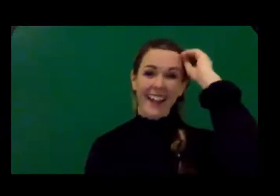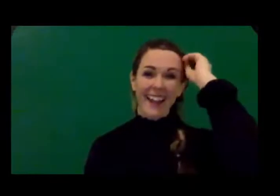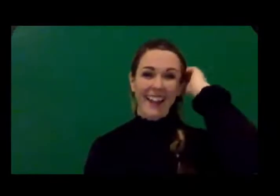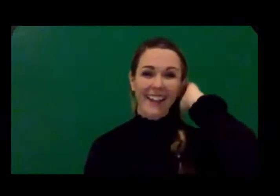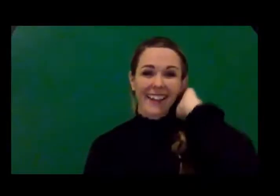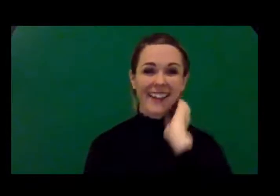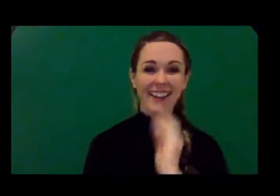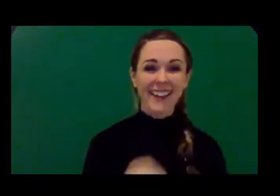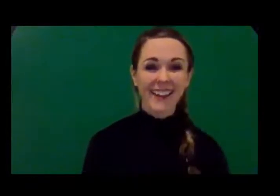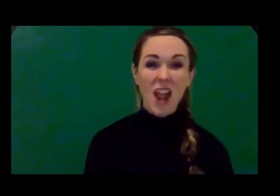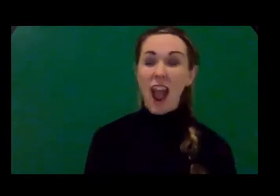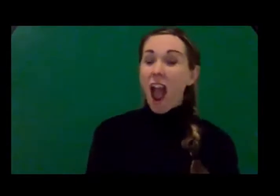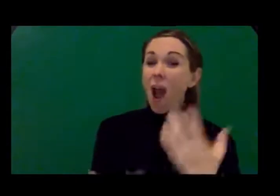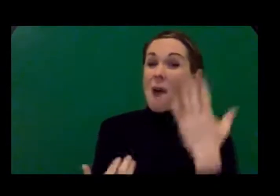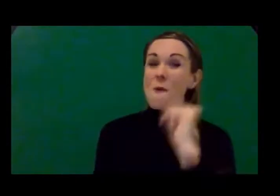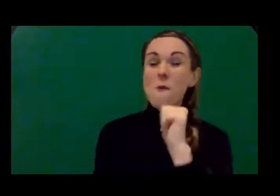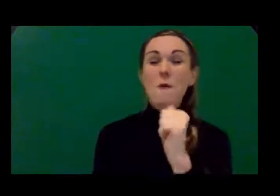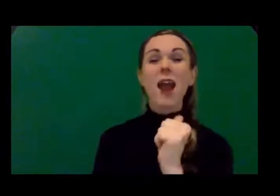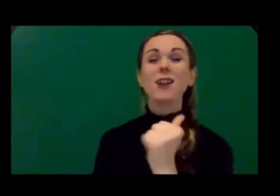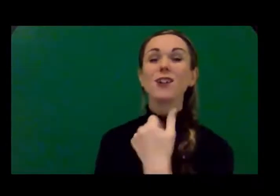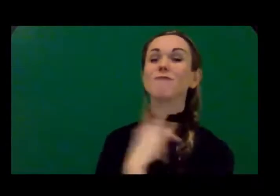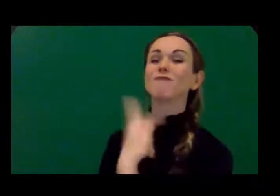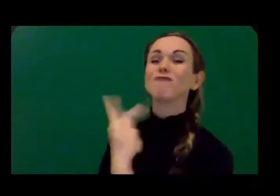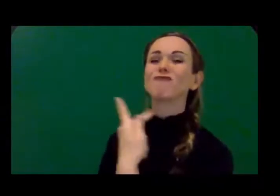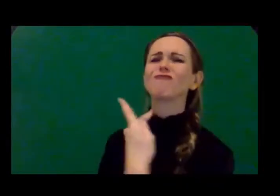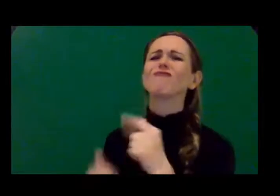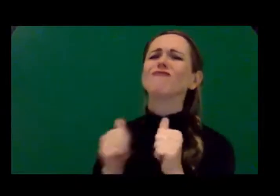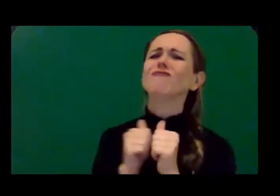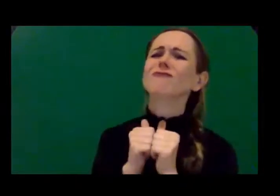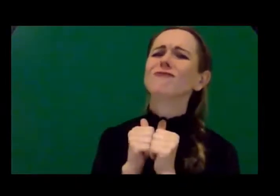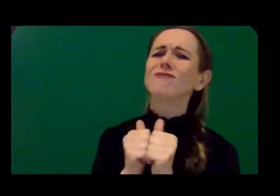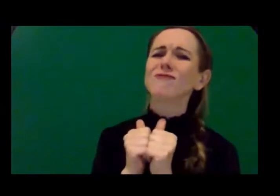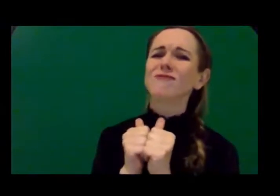Why don't we do it together? We can become